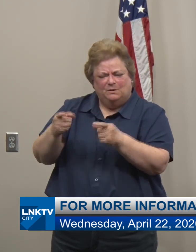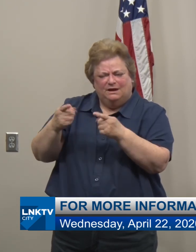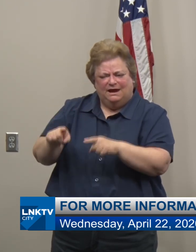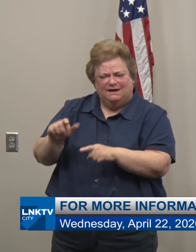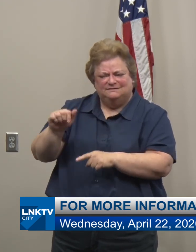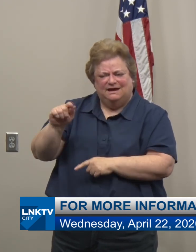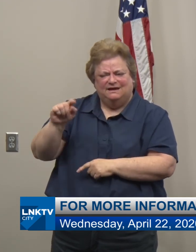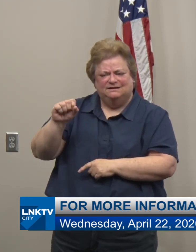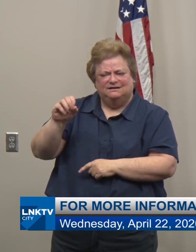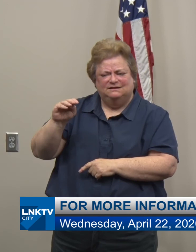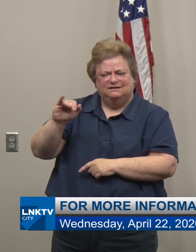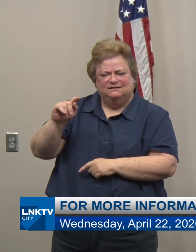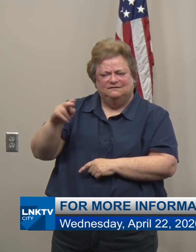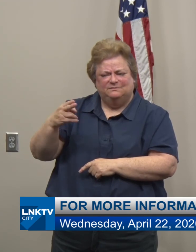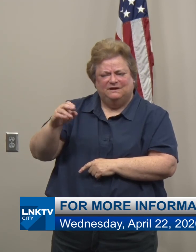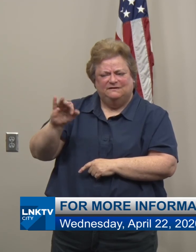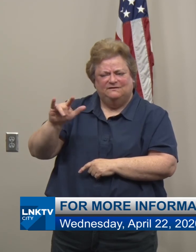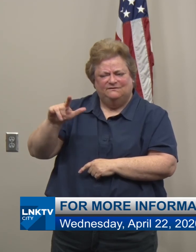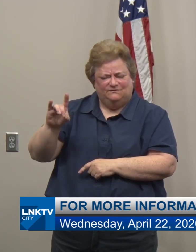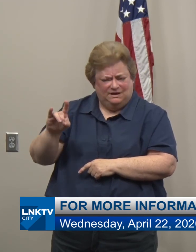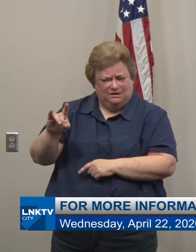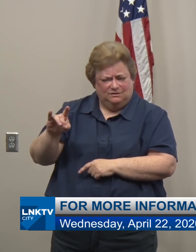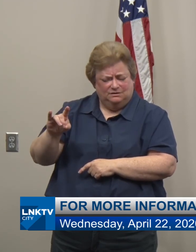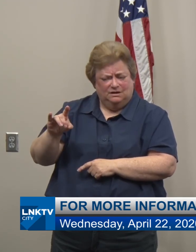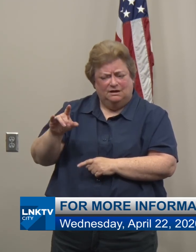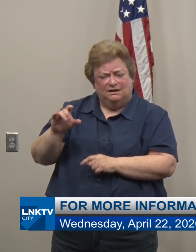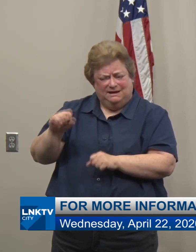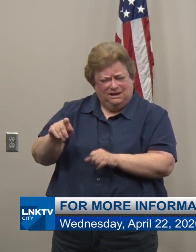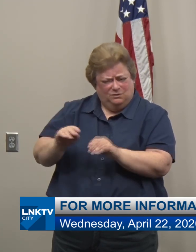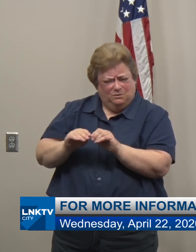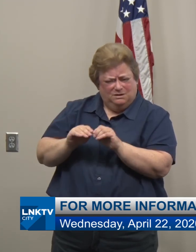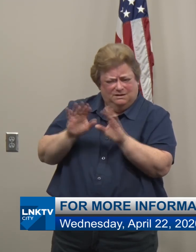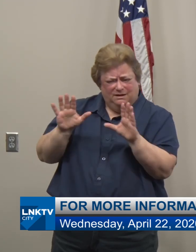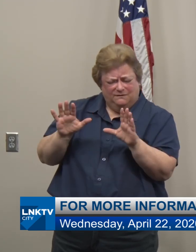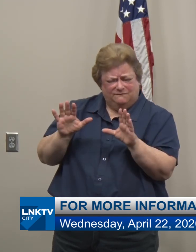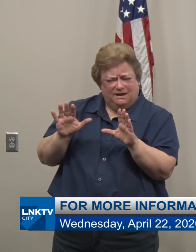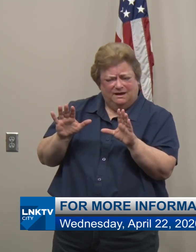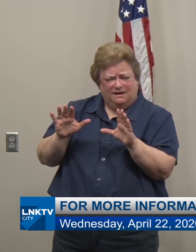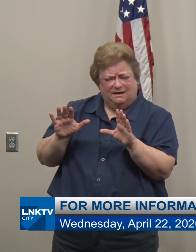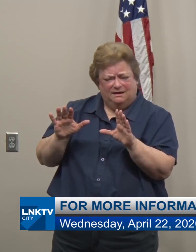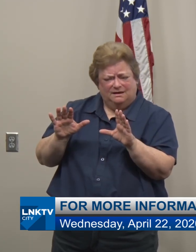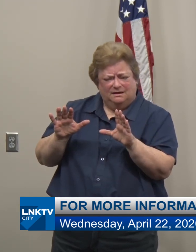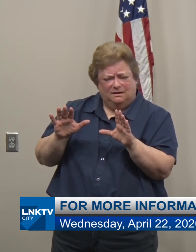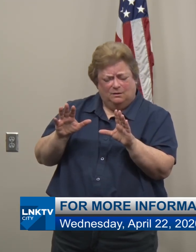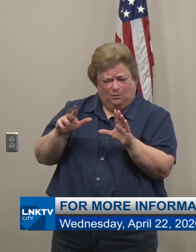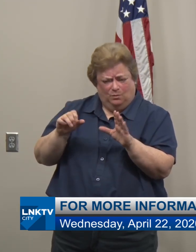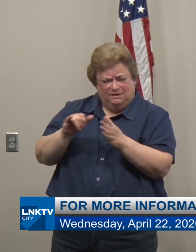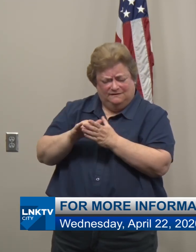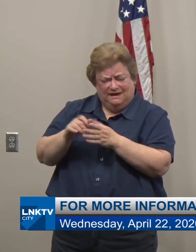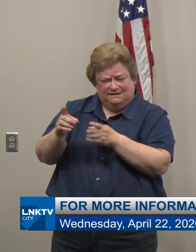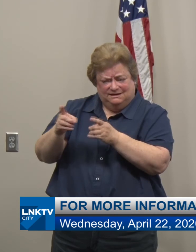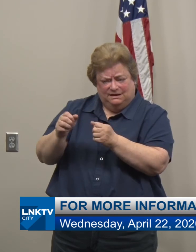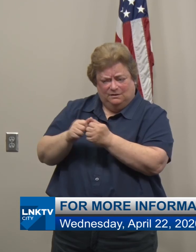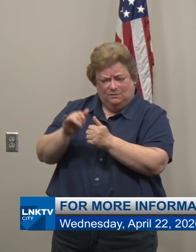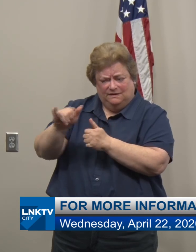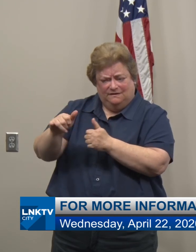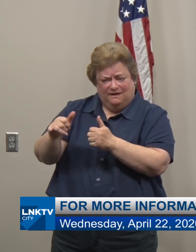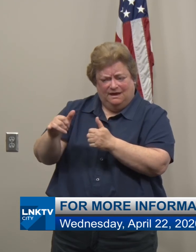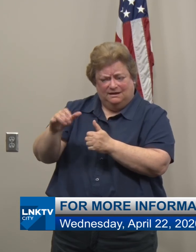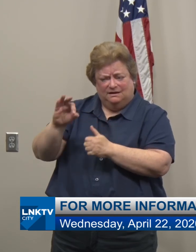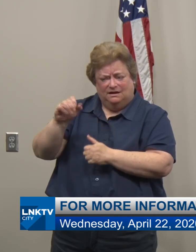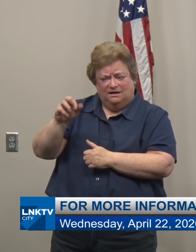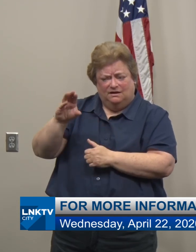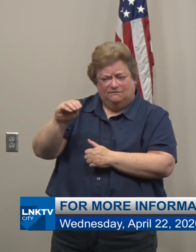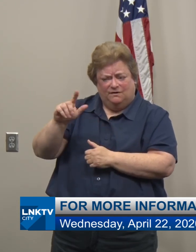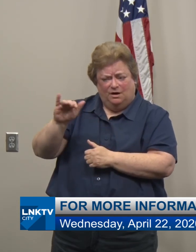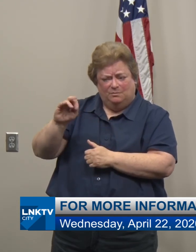Smithfield and that there would be more information. Could you clarify, that was that dealing with the plant, the farmland plant here